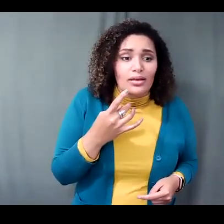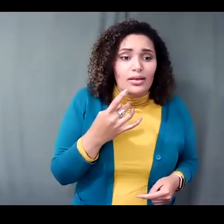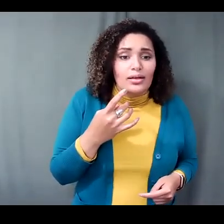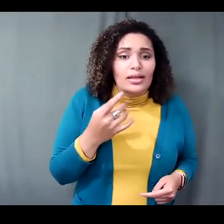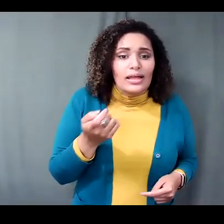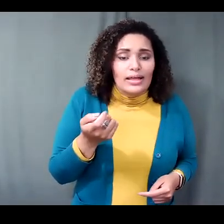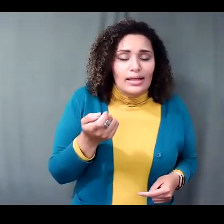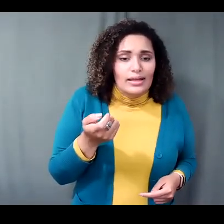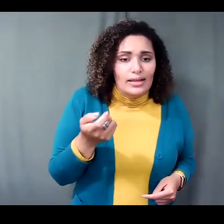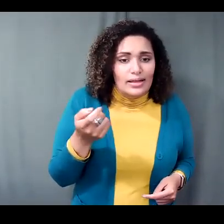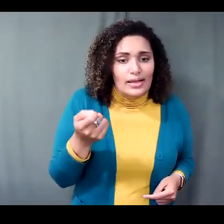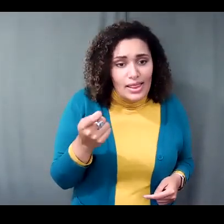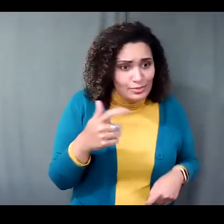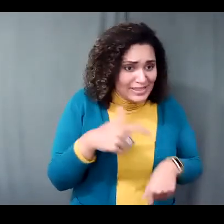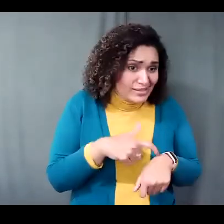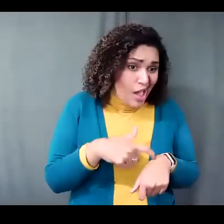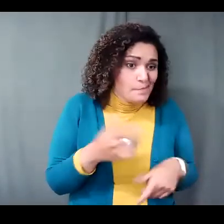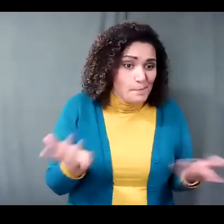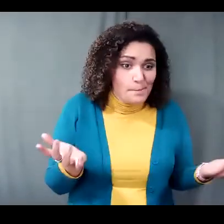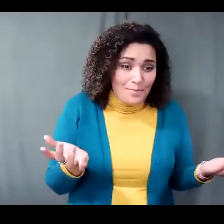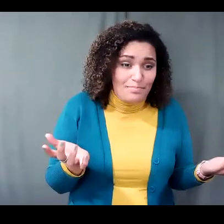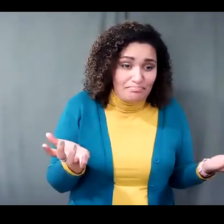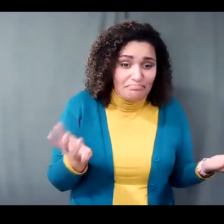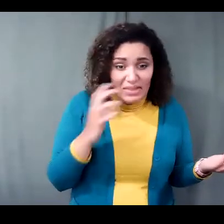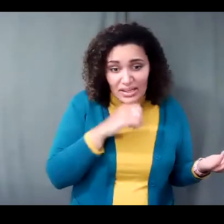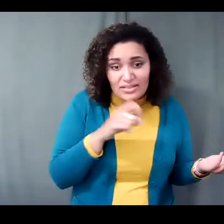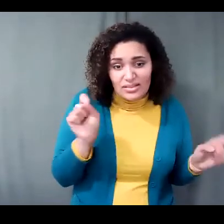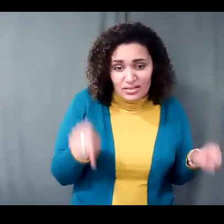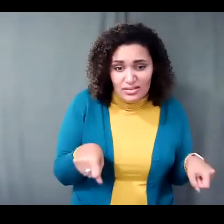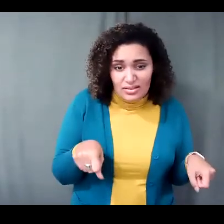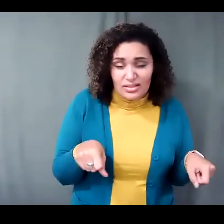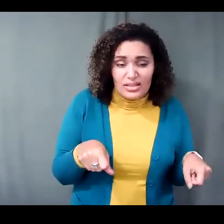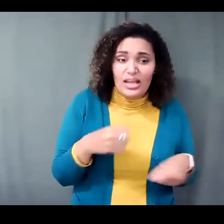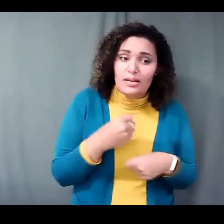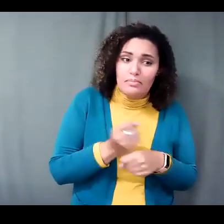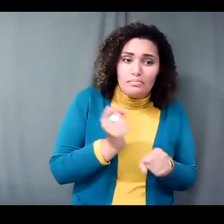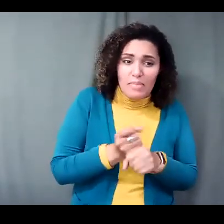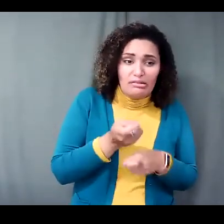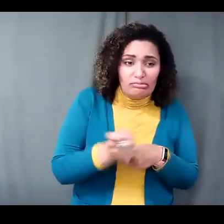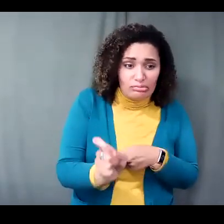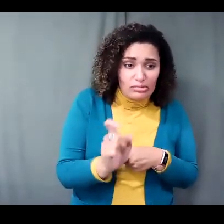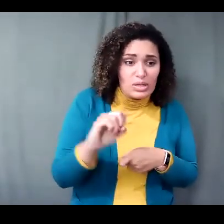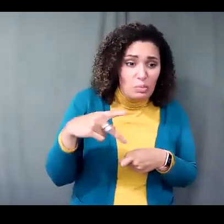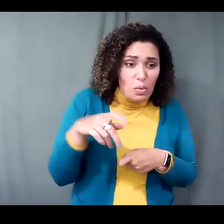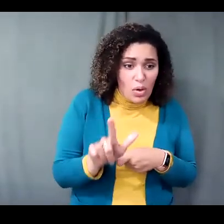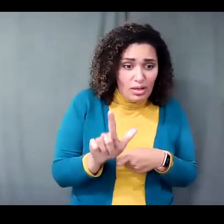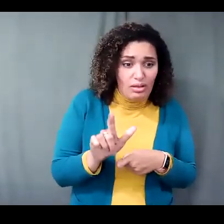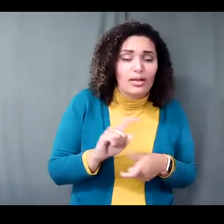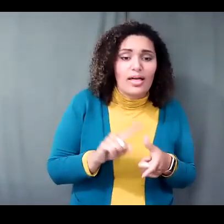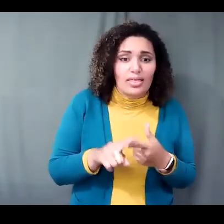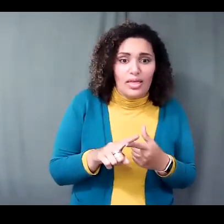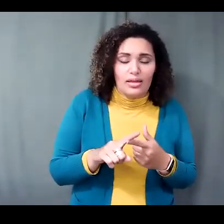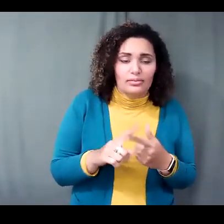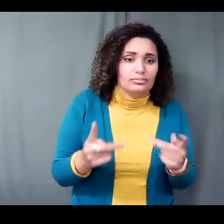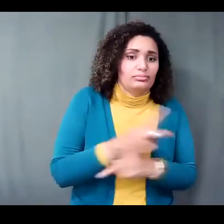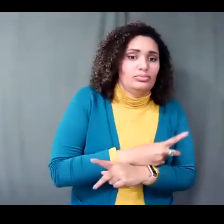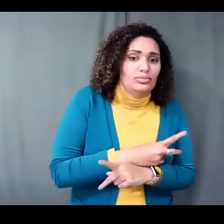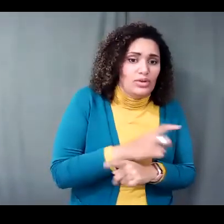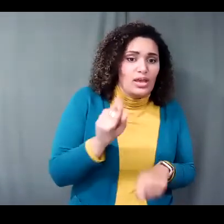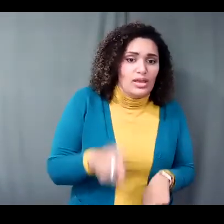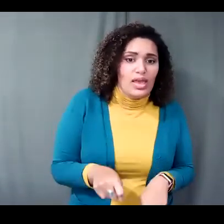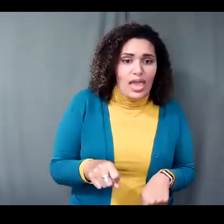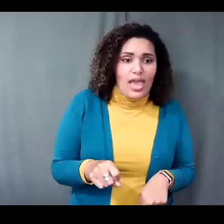of well, time, I guess, can start to make the wine spoil. But if you kind of take that spoilage even further, it goes back to